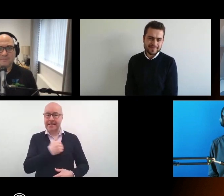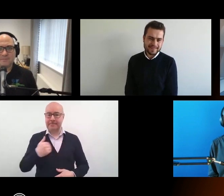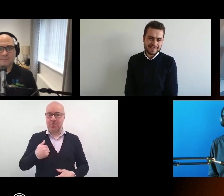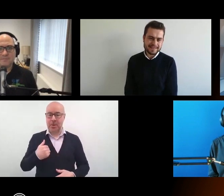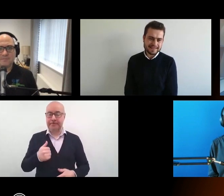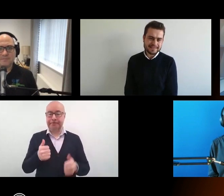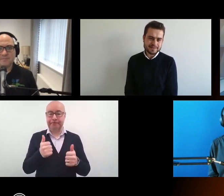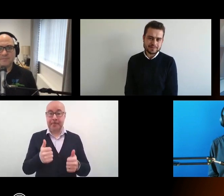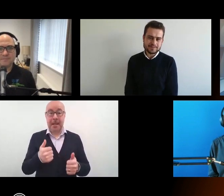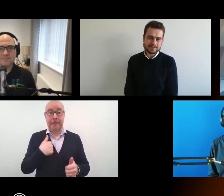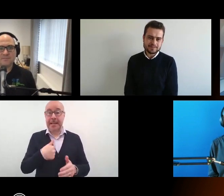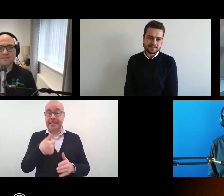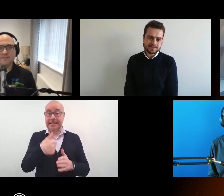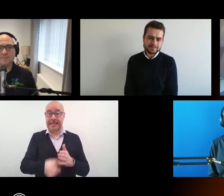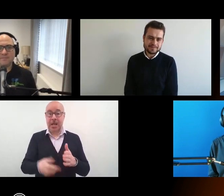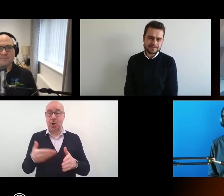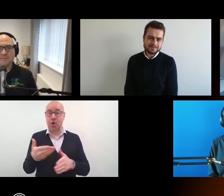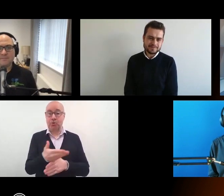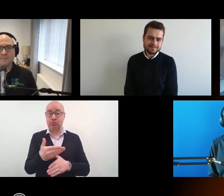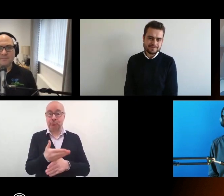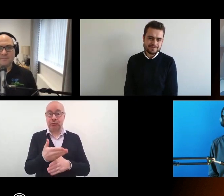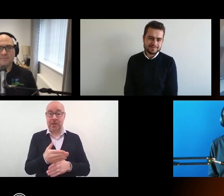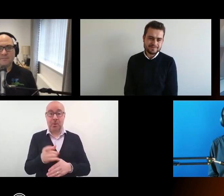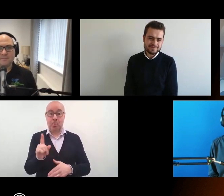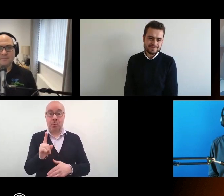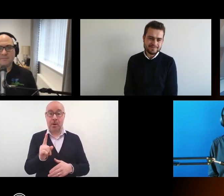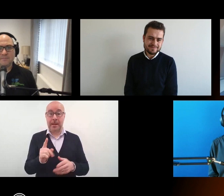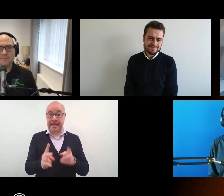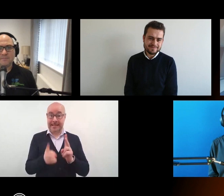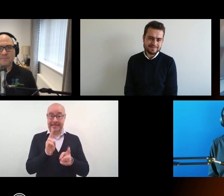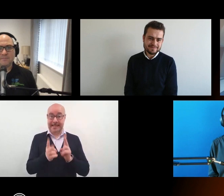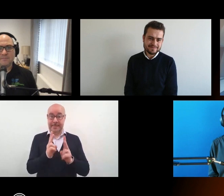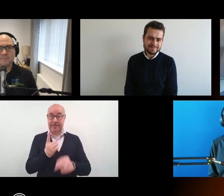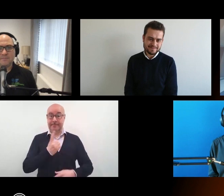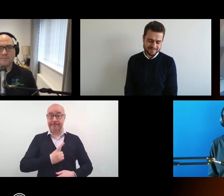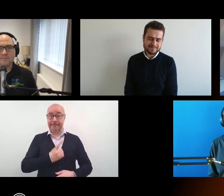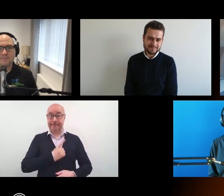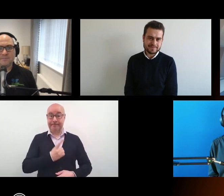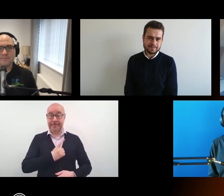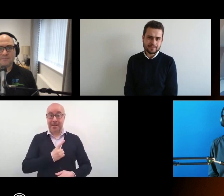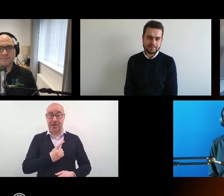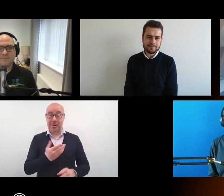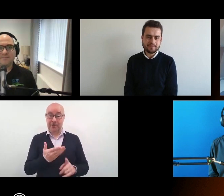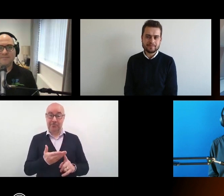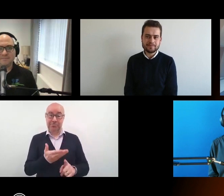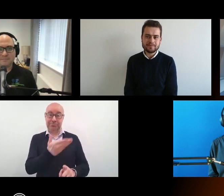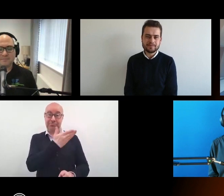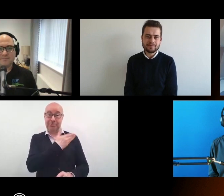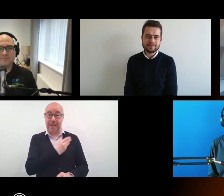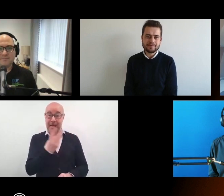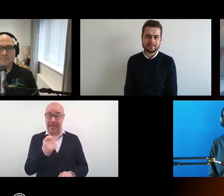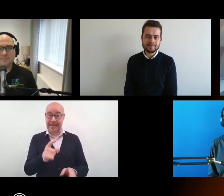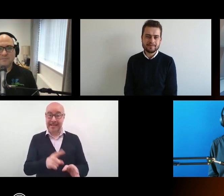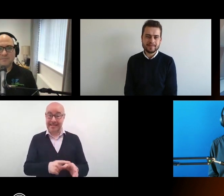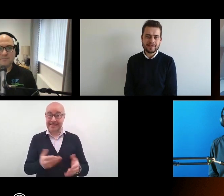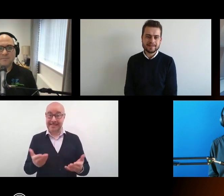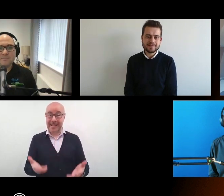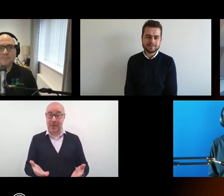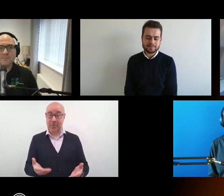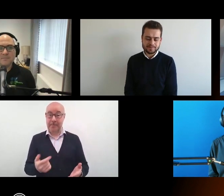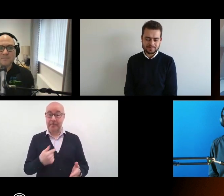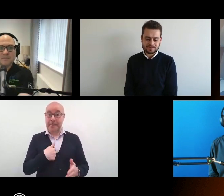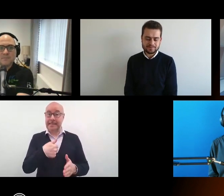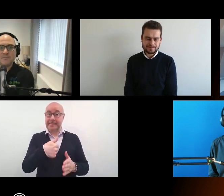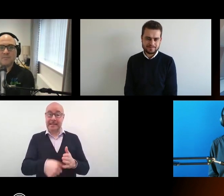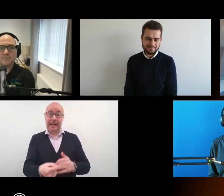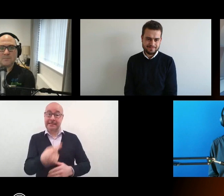my career as a sign language interpreter, dare I say more than 30 years ago. I started out when we